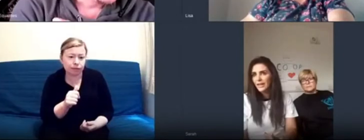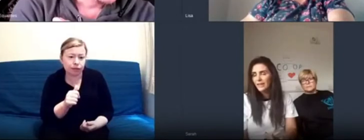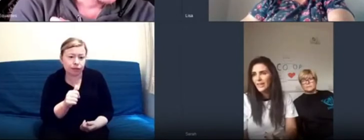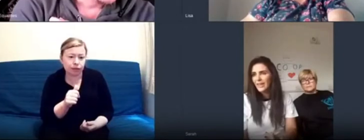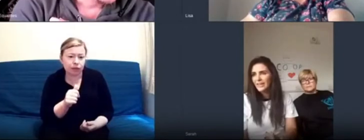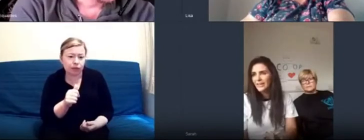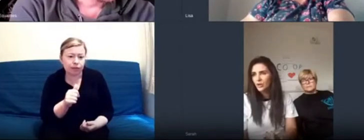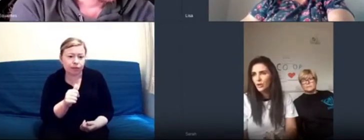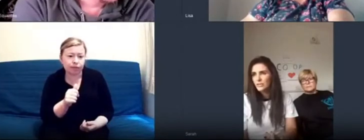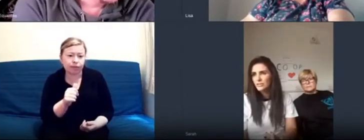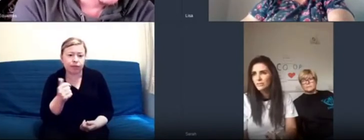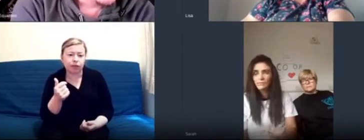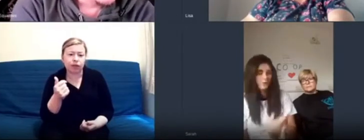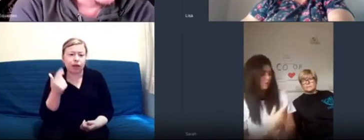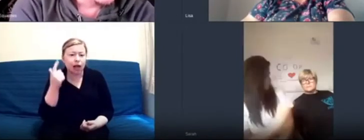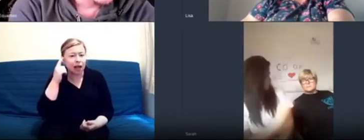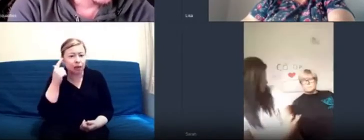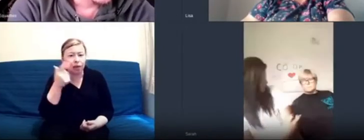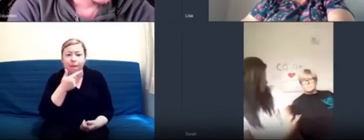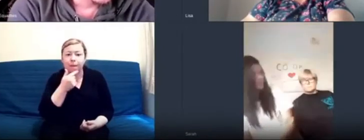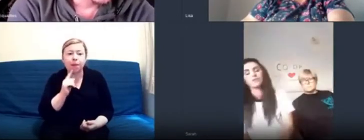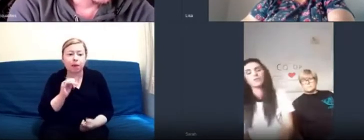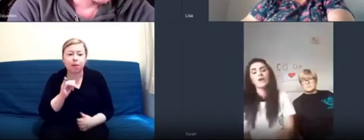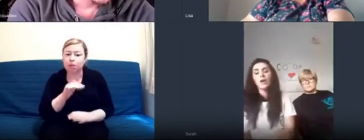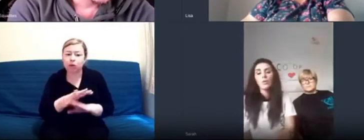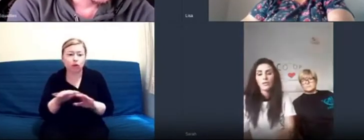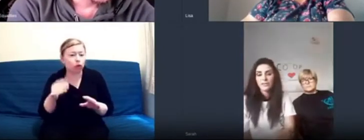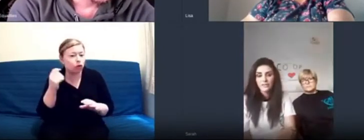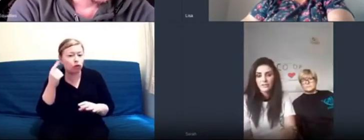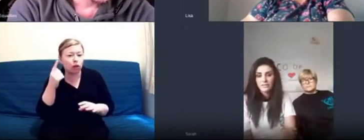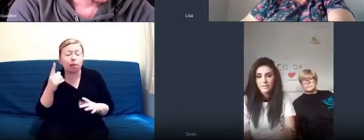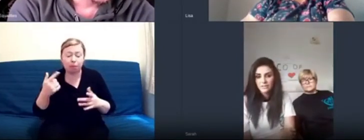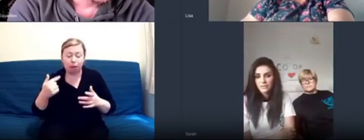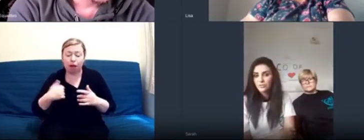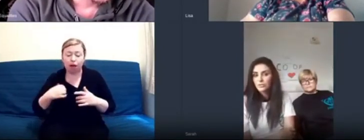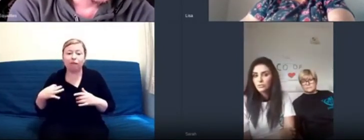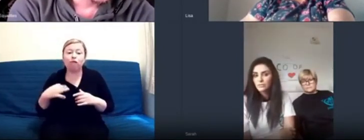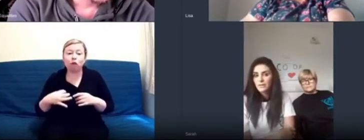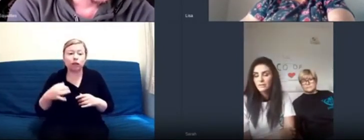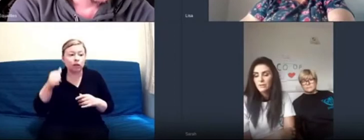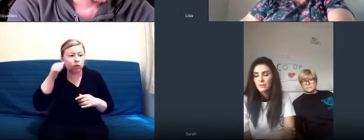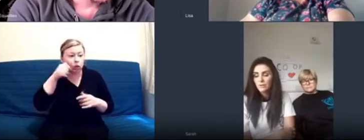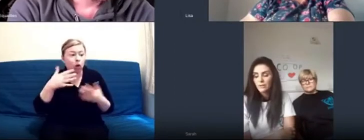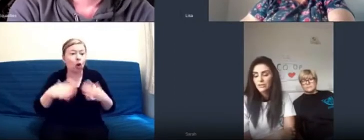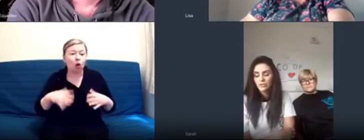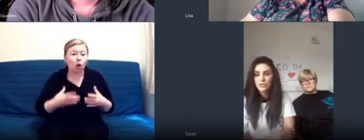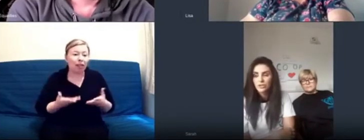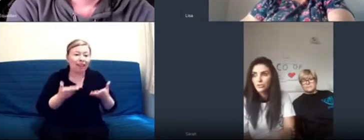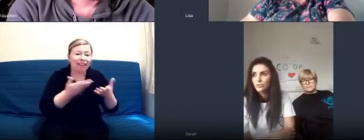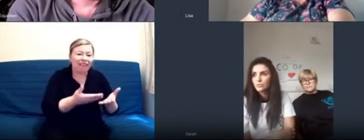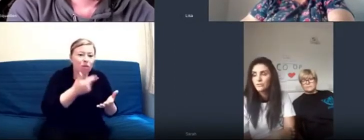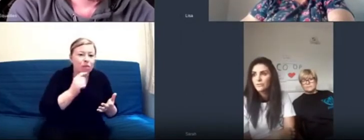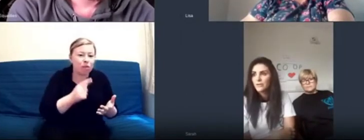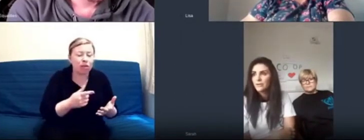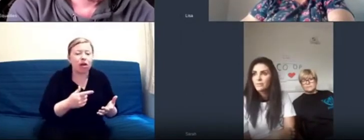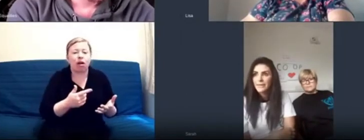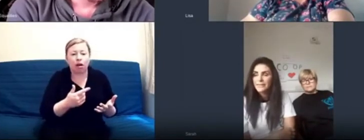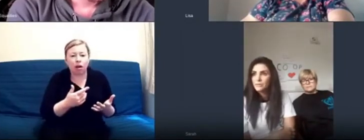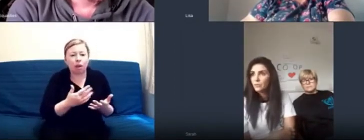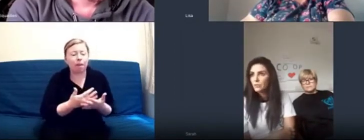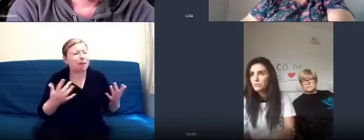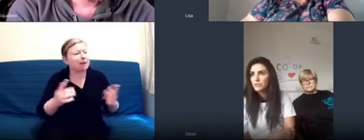people actually have any concept, apart from their volunteers, of what difference those clothes make to people. And it's not just clothes,